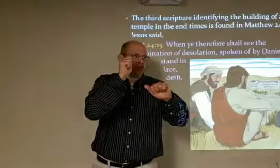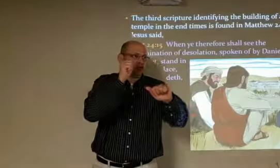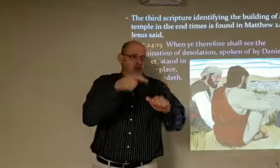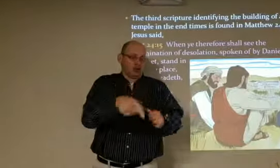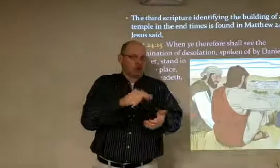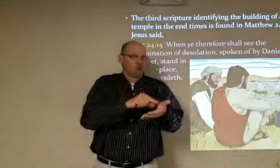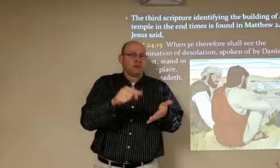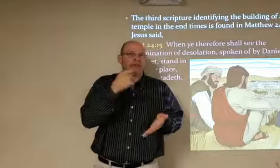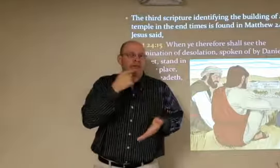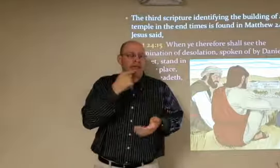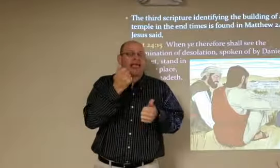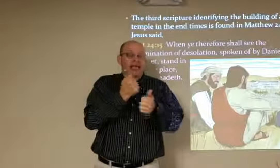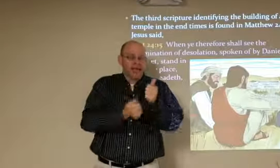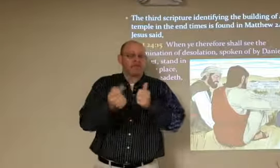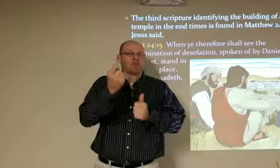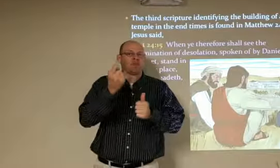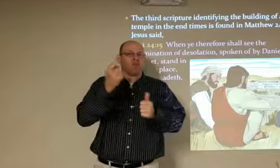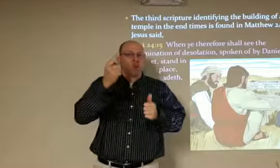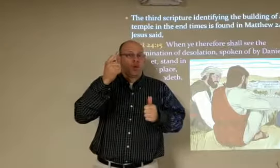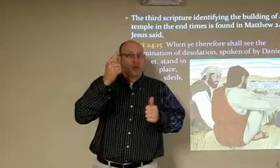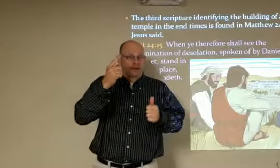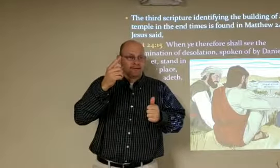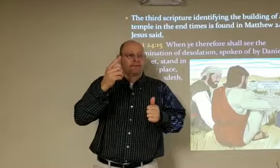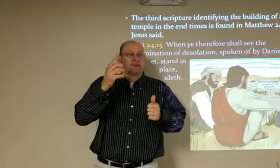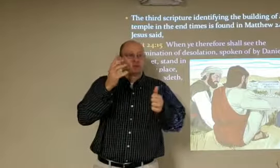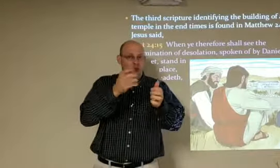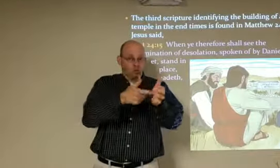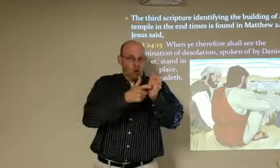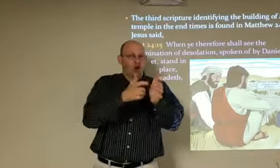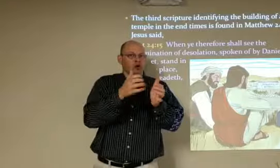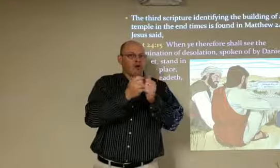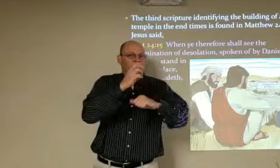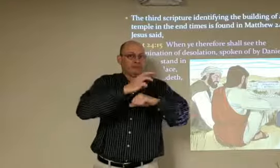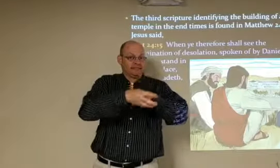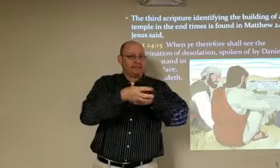If you take the mark of the beast, you can't join the rapture. It says, if anyone takes that mark,